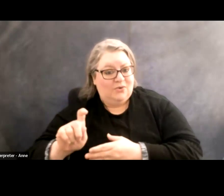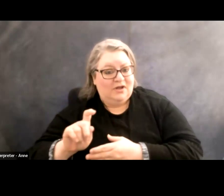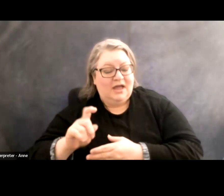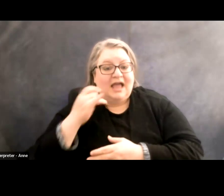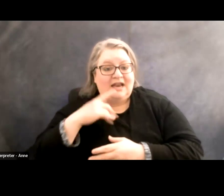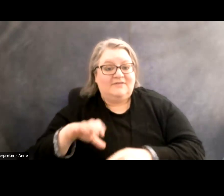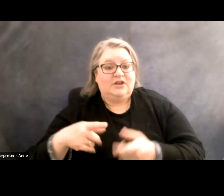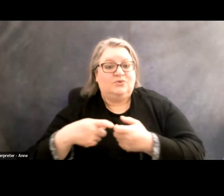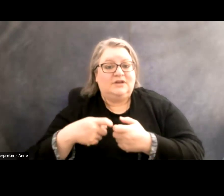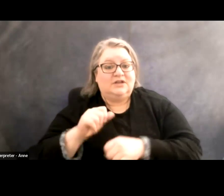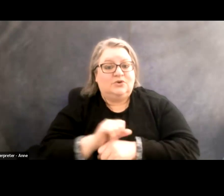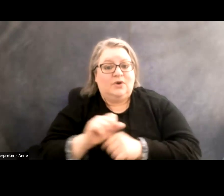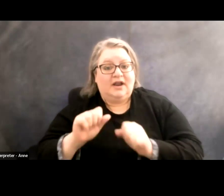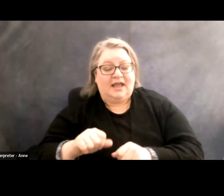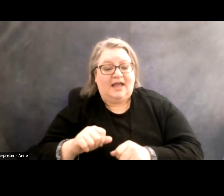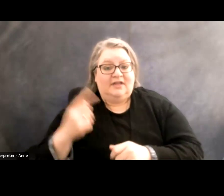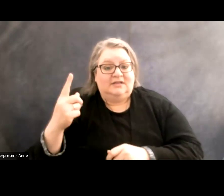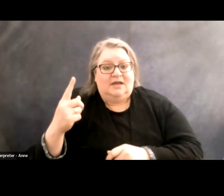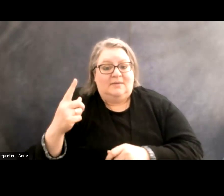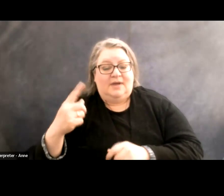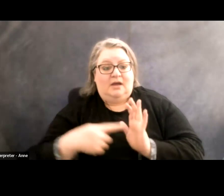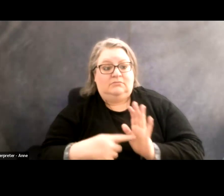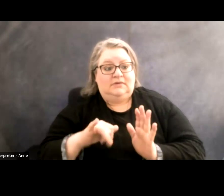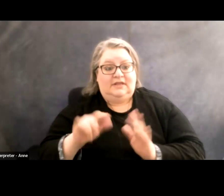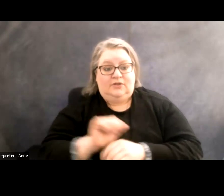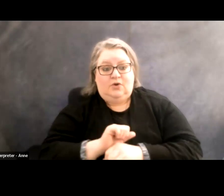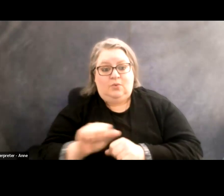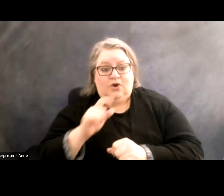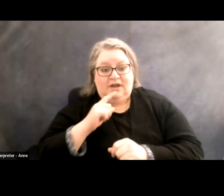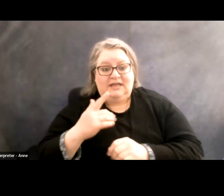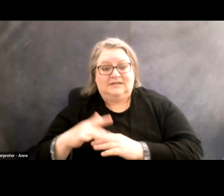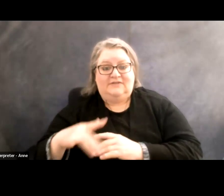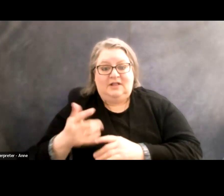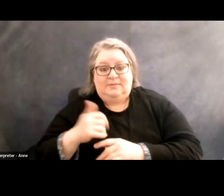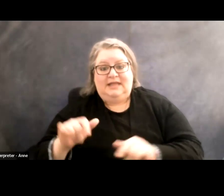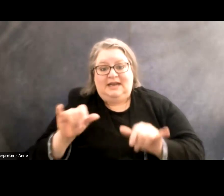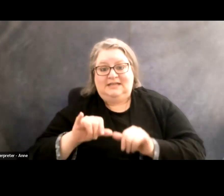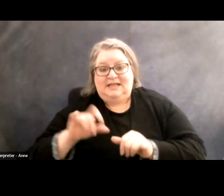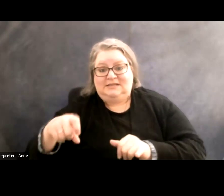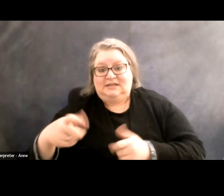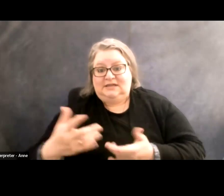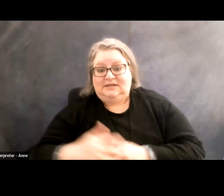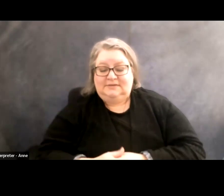do digital work, can they just somehow indicate that their work is available at any size that's needed?